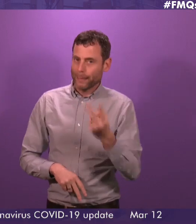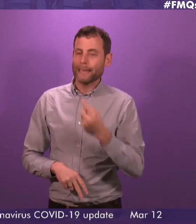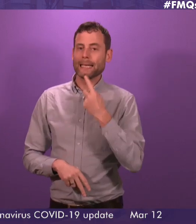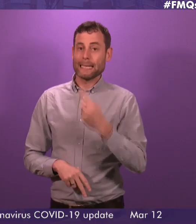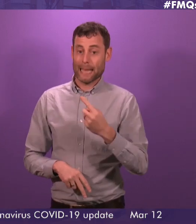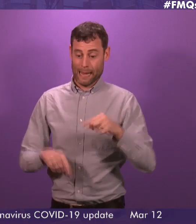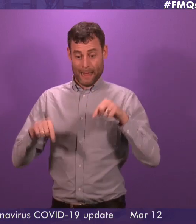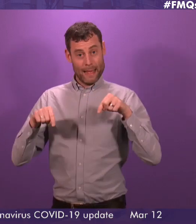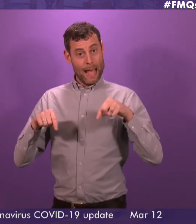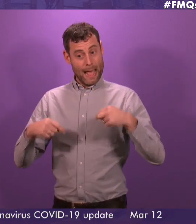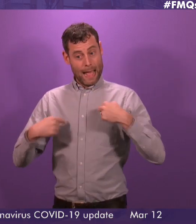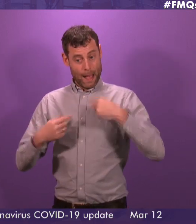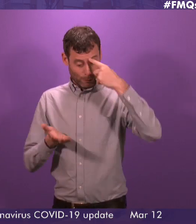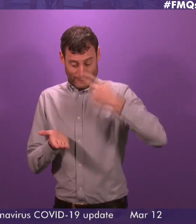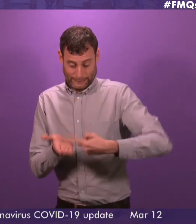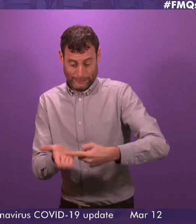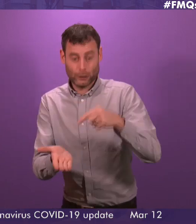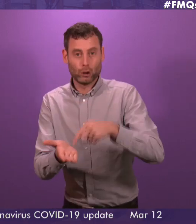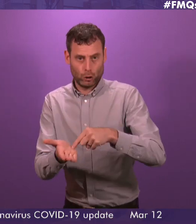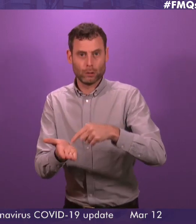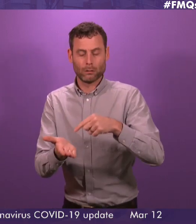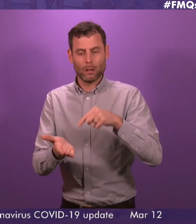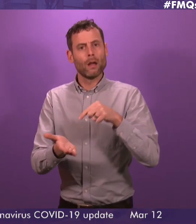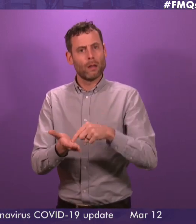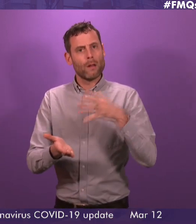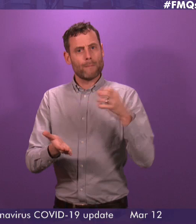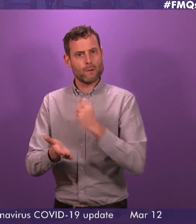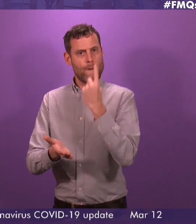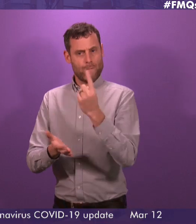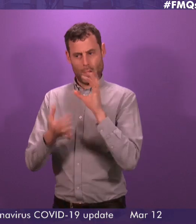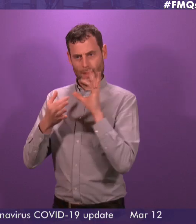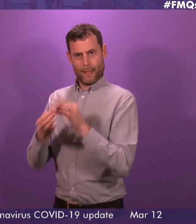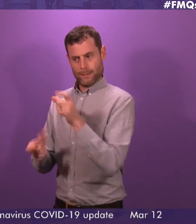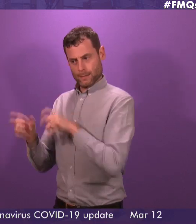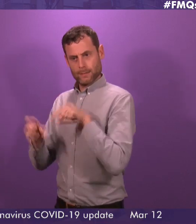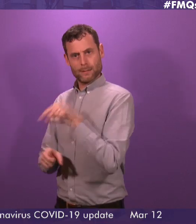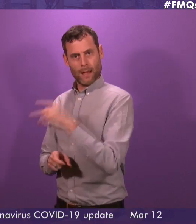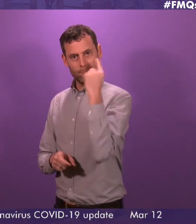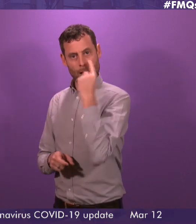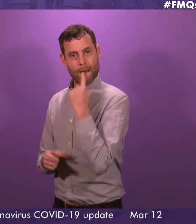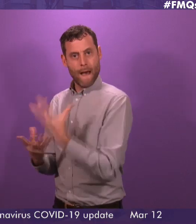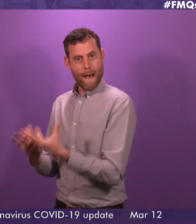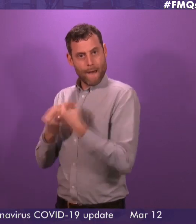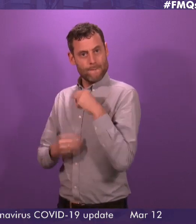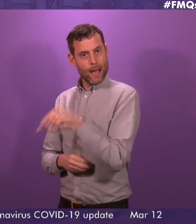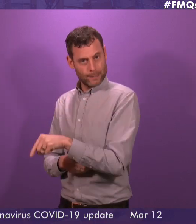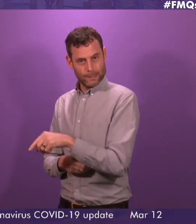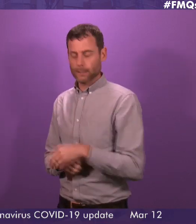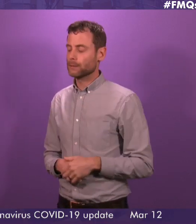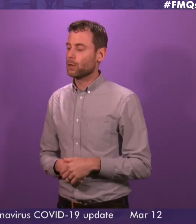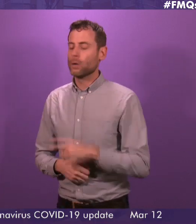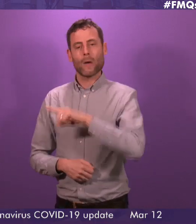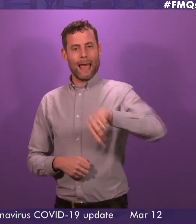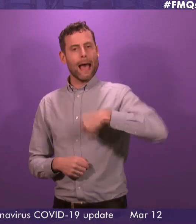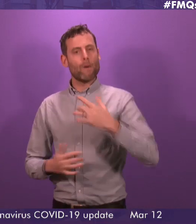science and the clinical advice, but our responsibility is then to apply judgment. Our judgment on that matter is